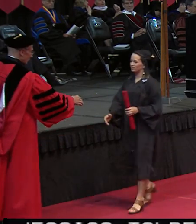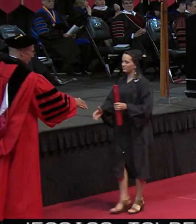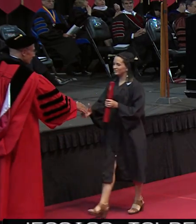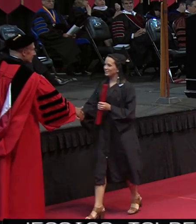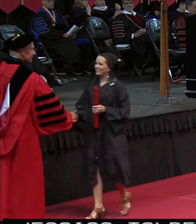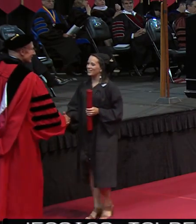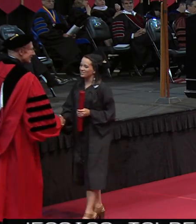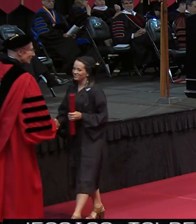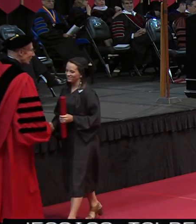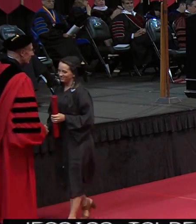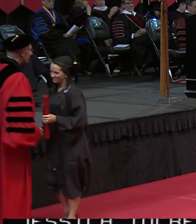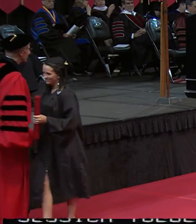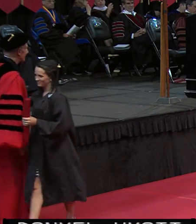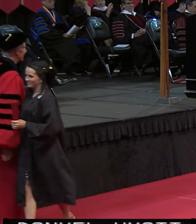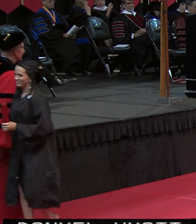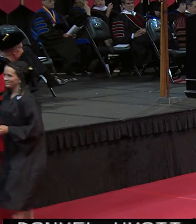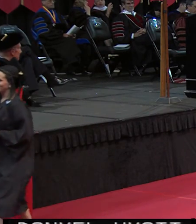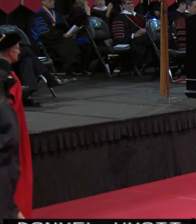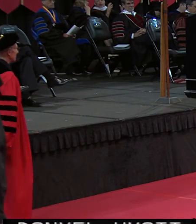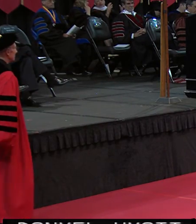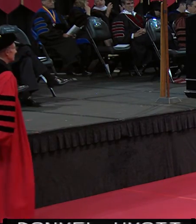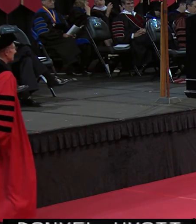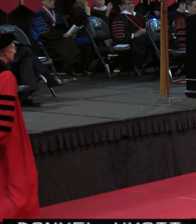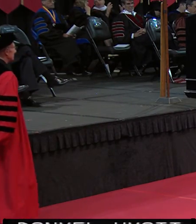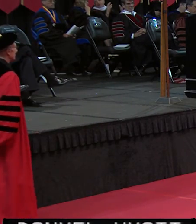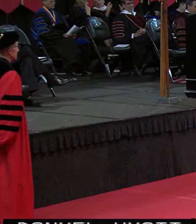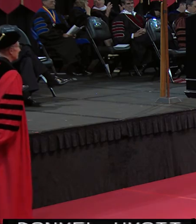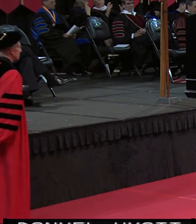Alexis L. Young.